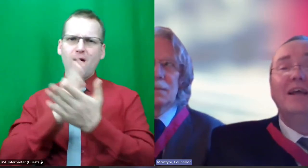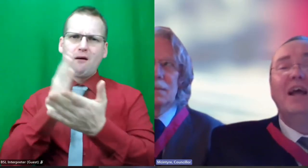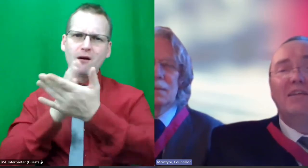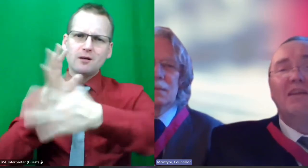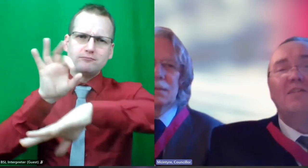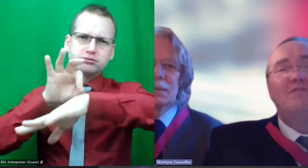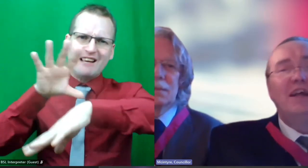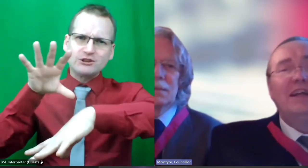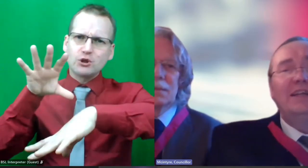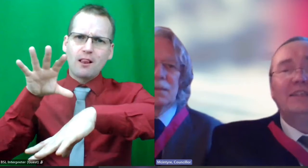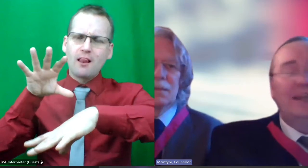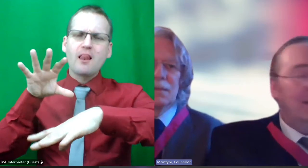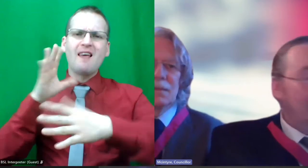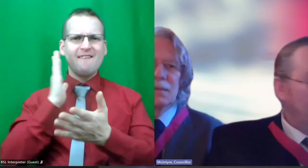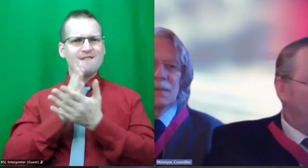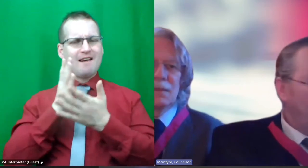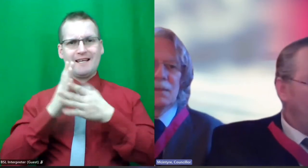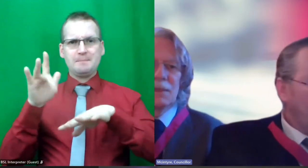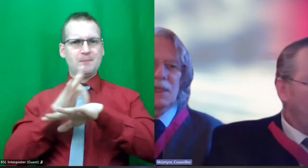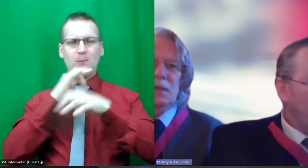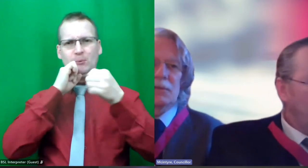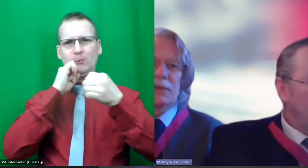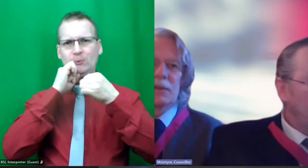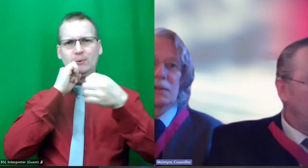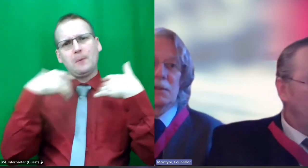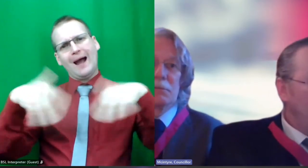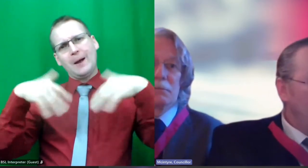and very entertainingly.